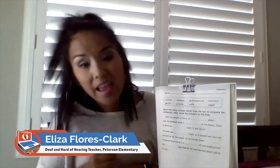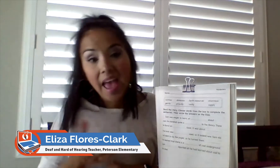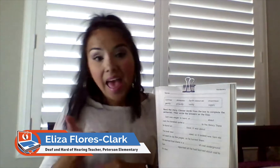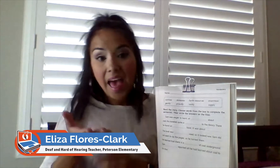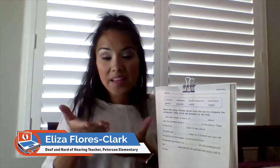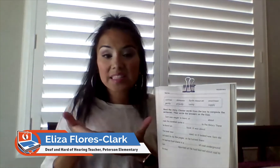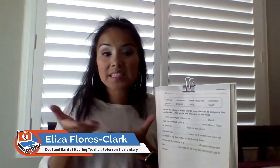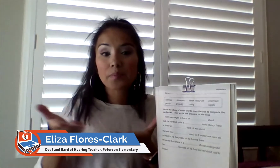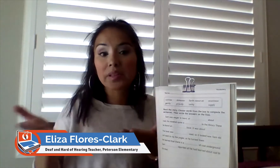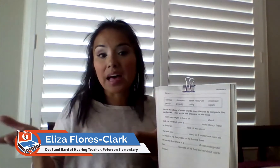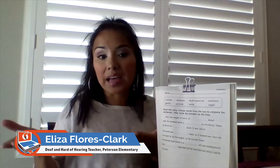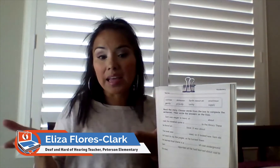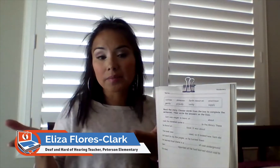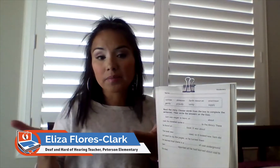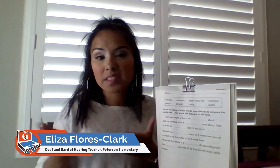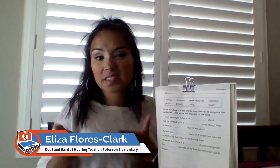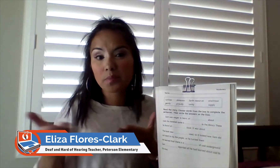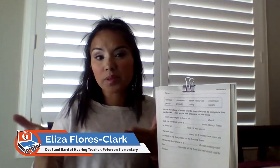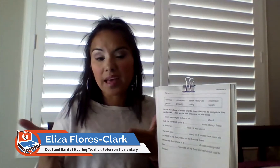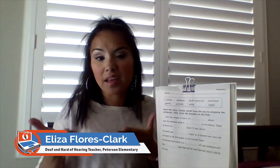And then supply.